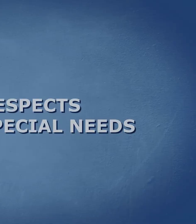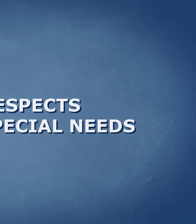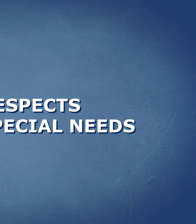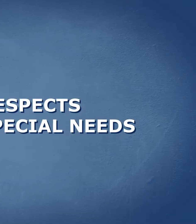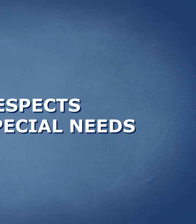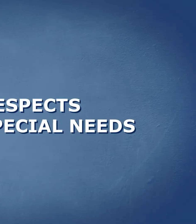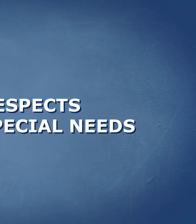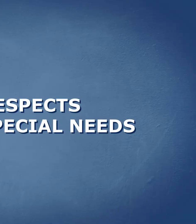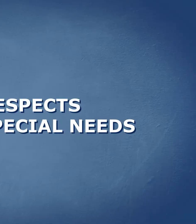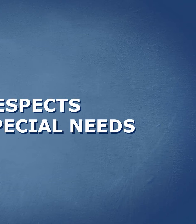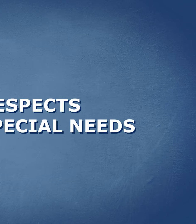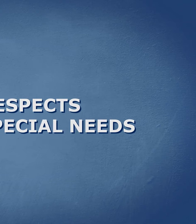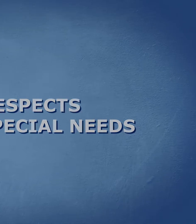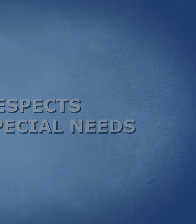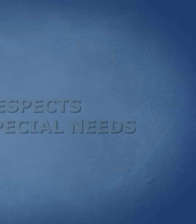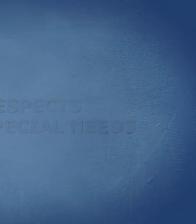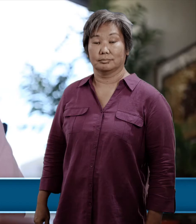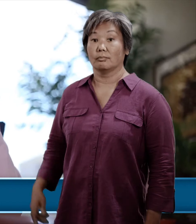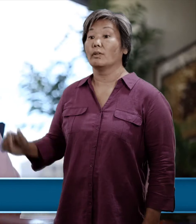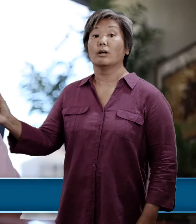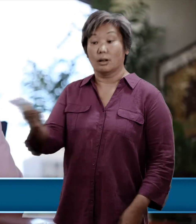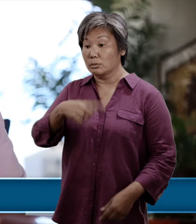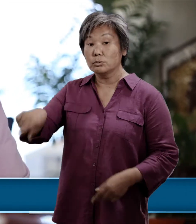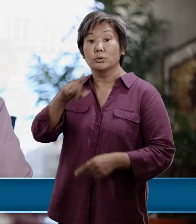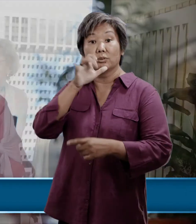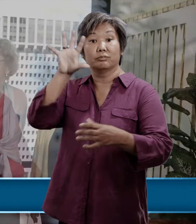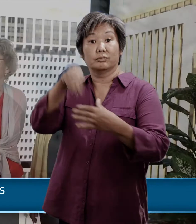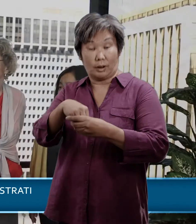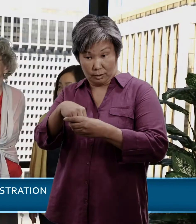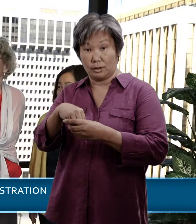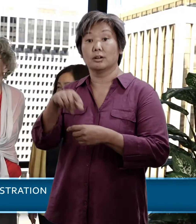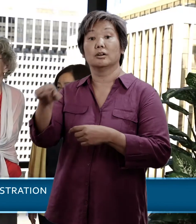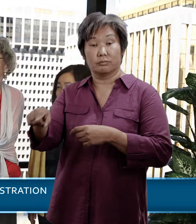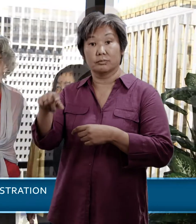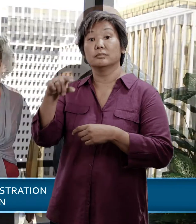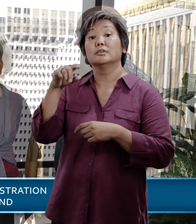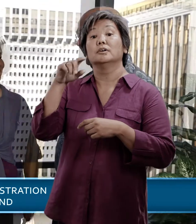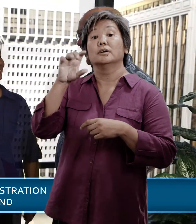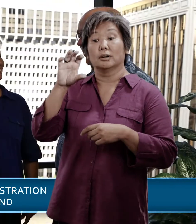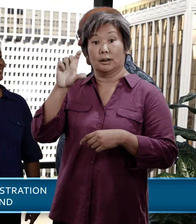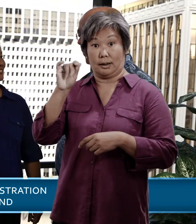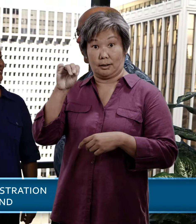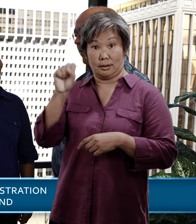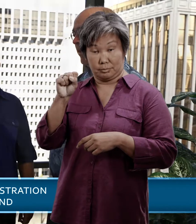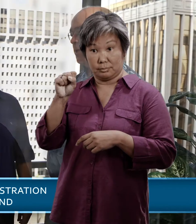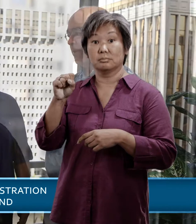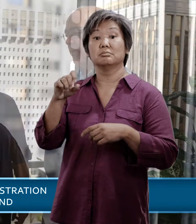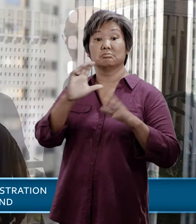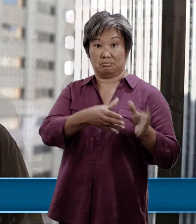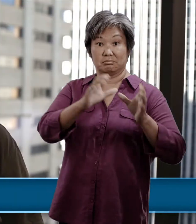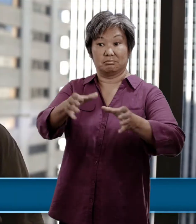Panel respects claimant's special needs. Everyone in the claims administration has been trained to understand the